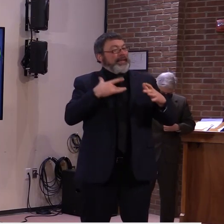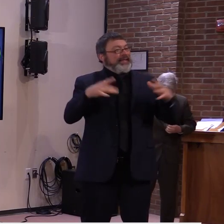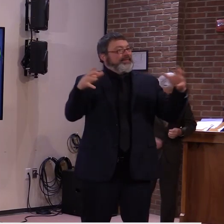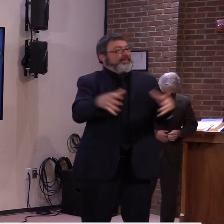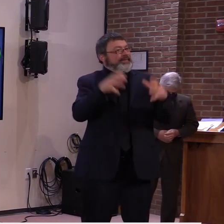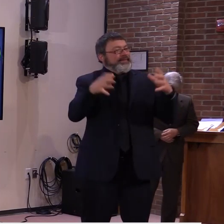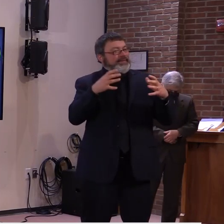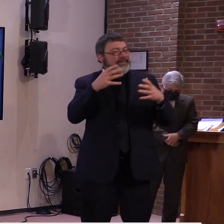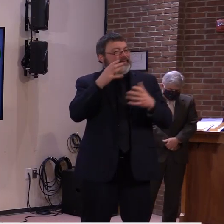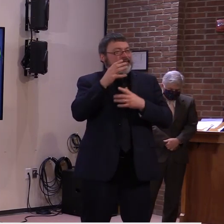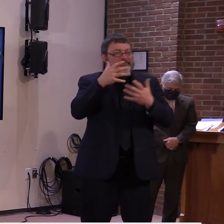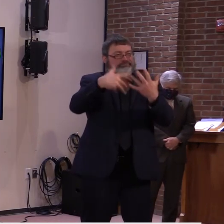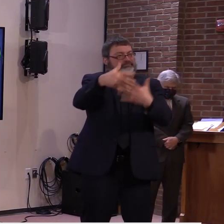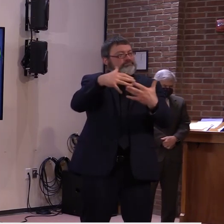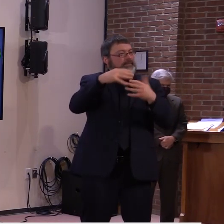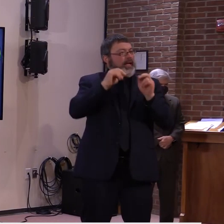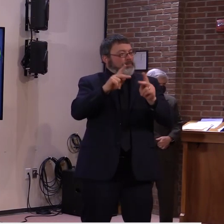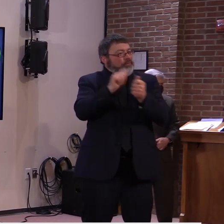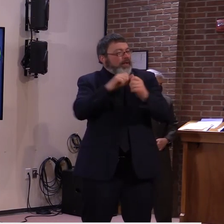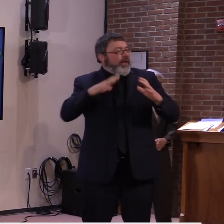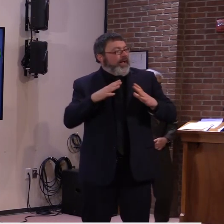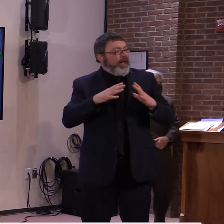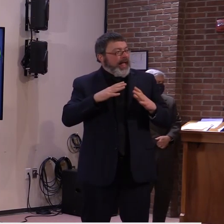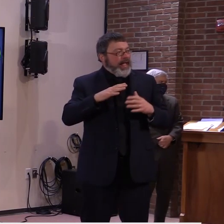approach through the remaining holiday period.